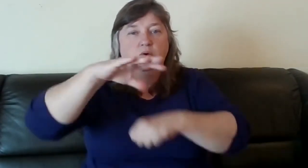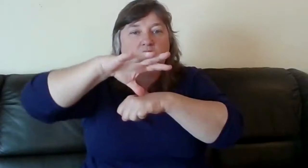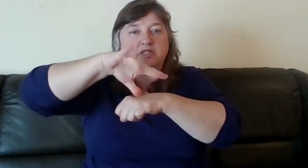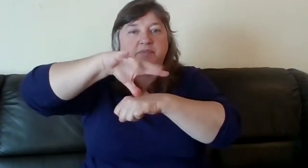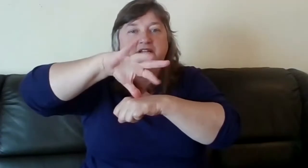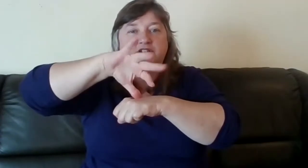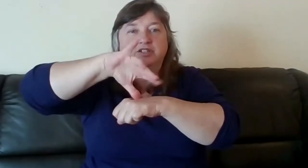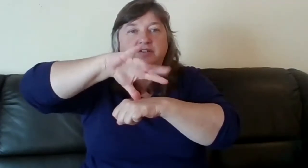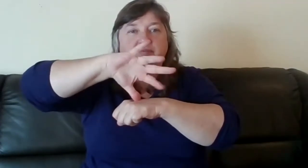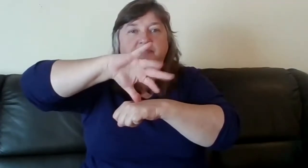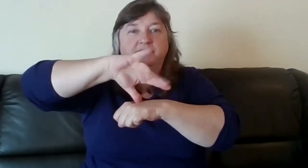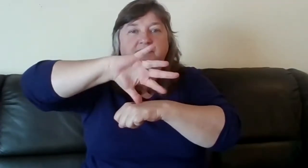or spinach,